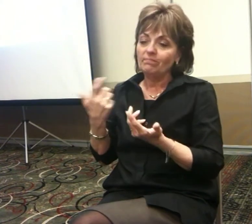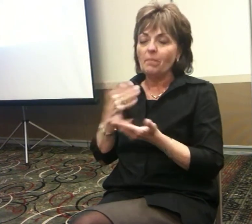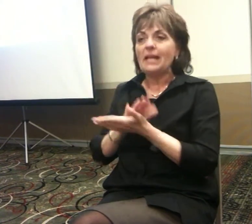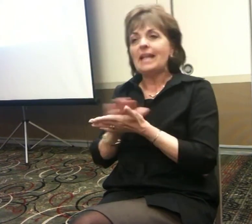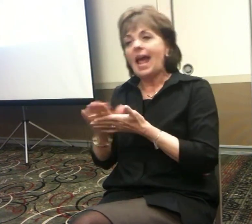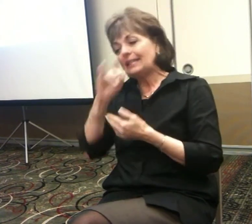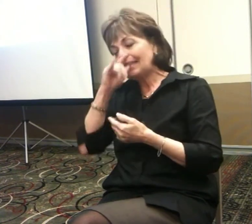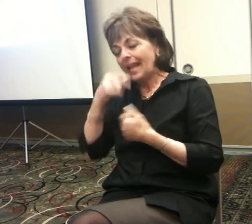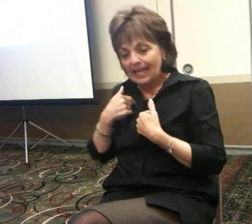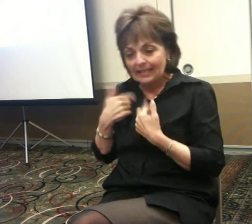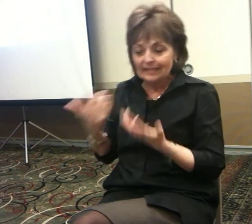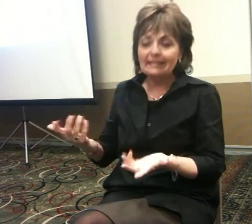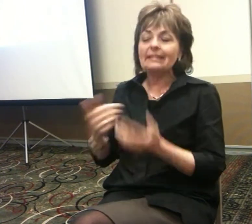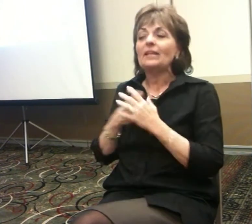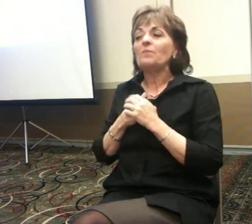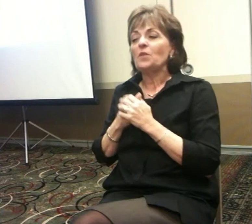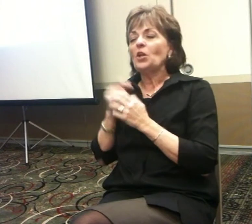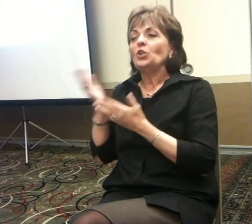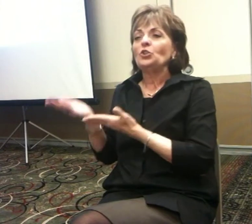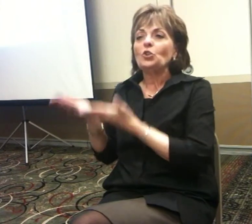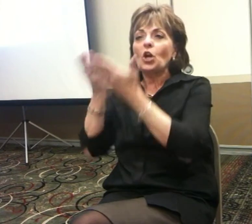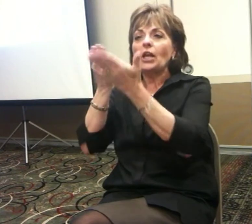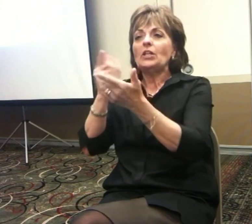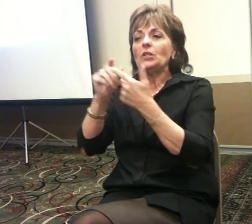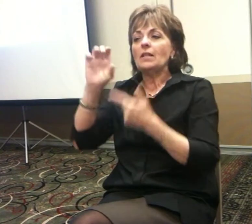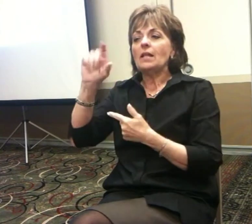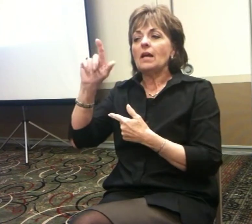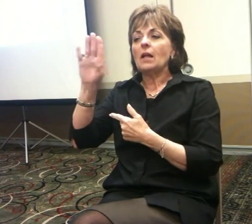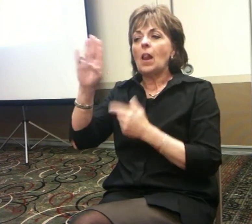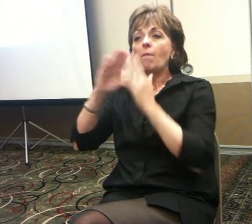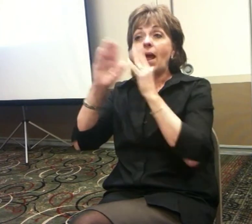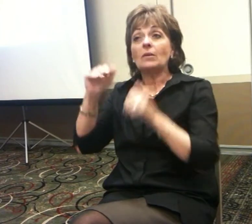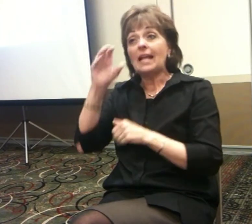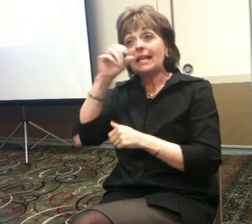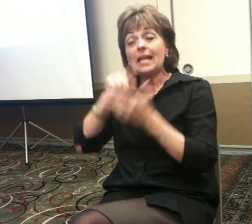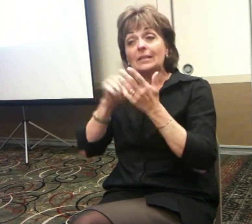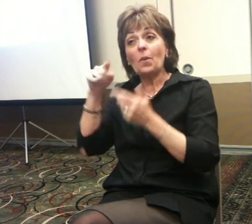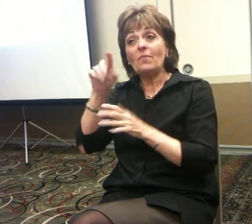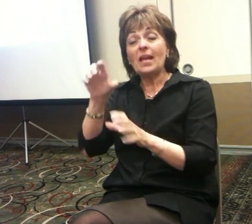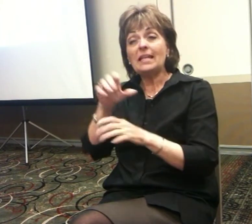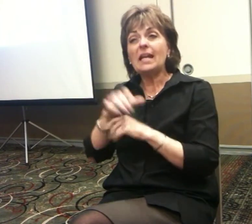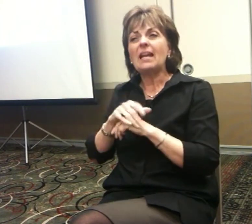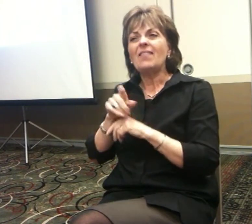we were, took it back up to the clubhouse, and guess what they did? They gave us each a bottle of pop and a